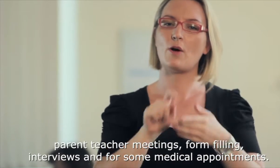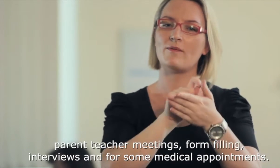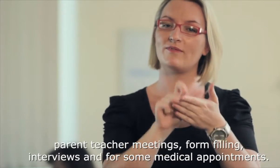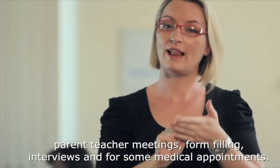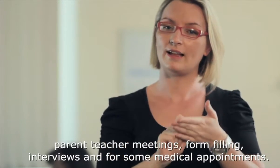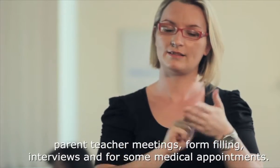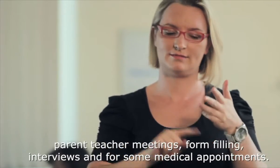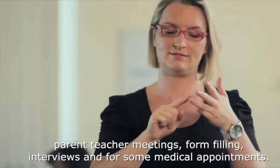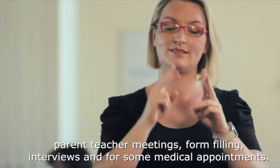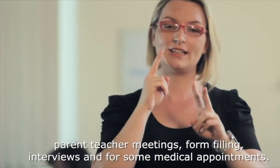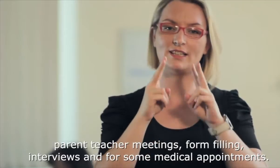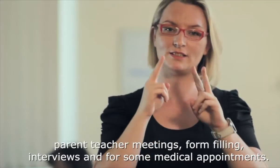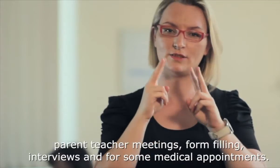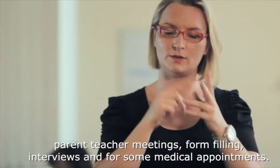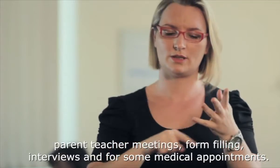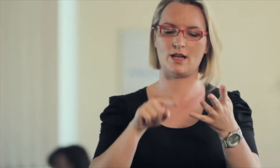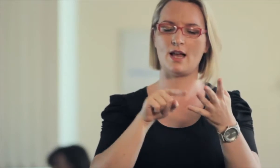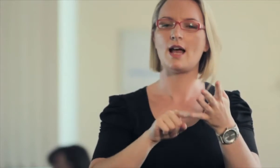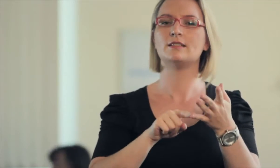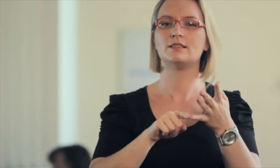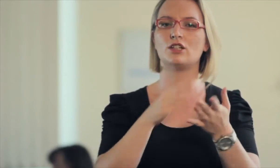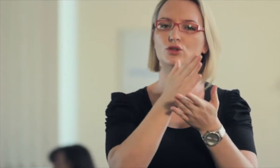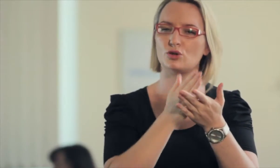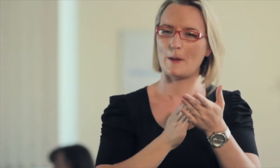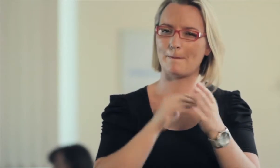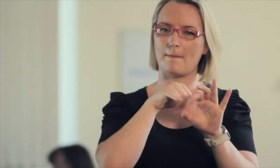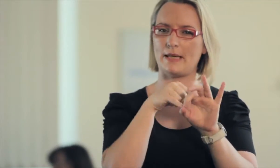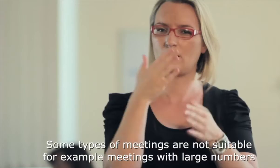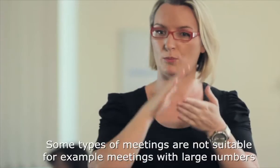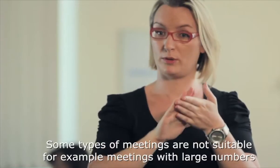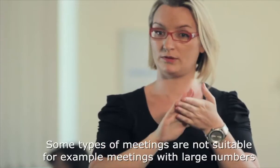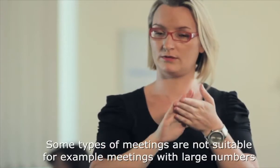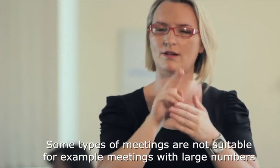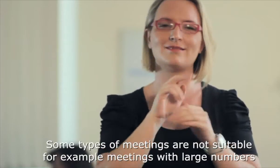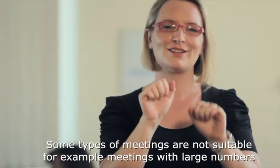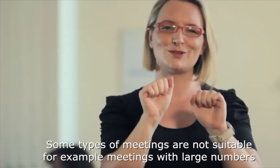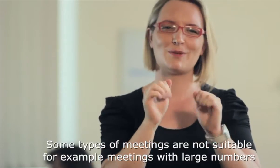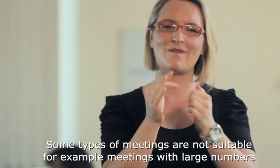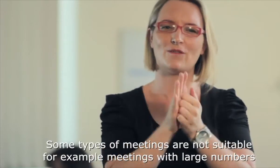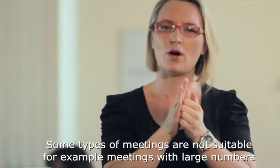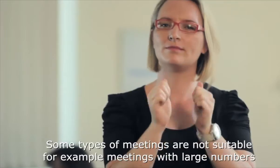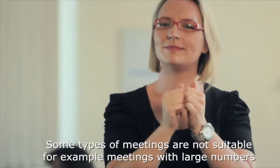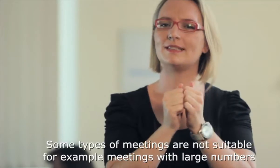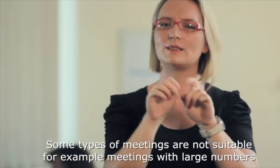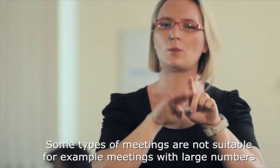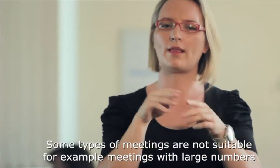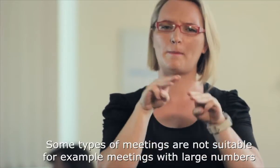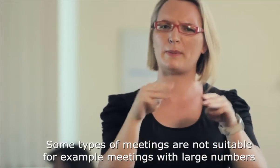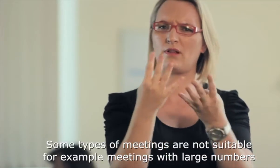filling out forms, interviews and for some medical appointments. Some types of meetings are not suitable. For